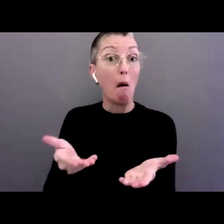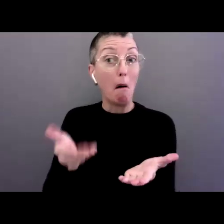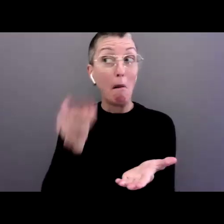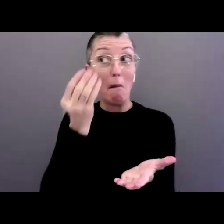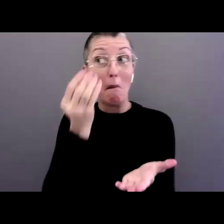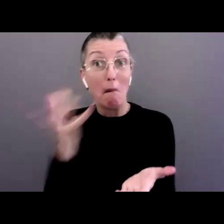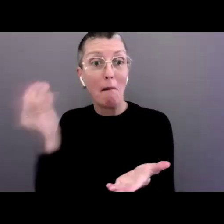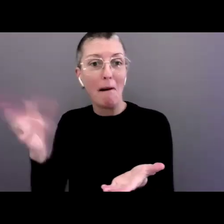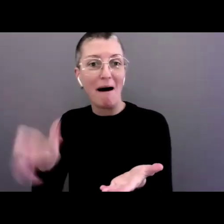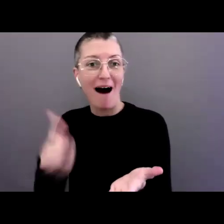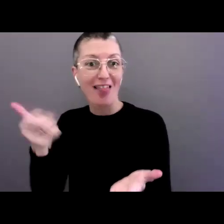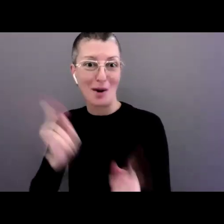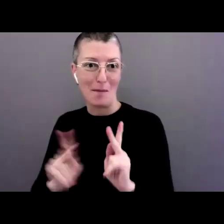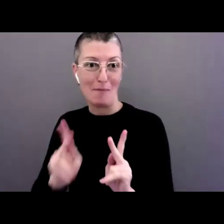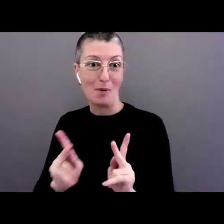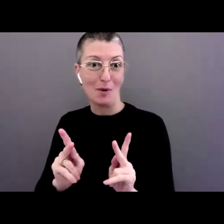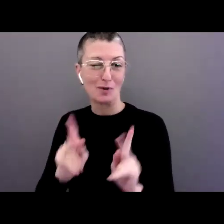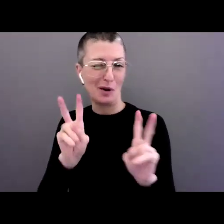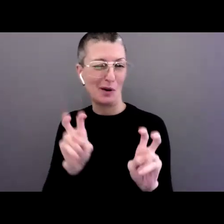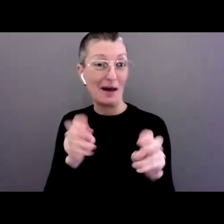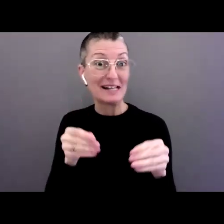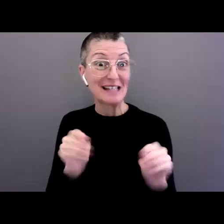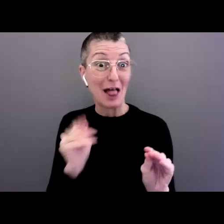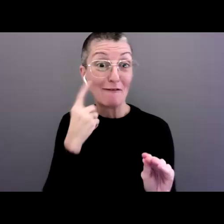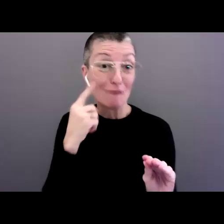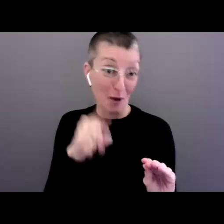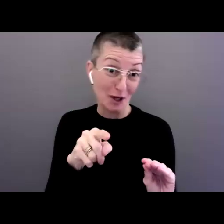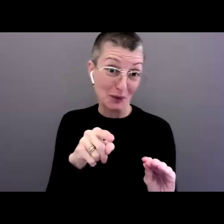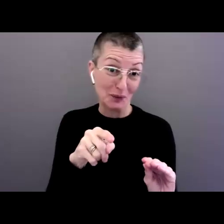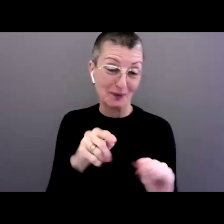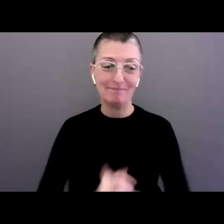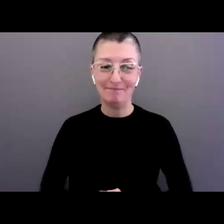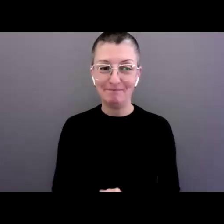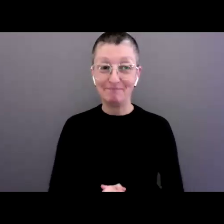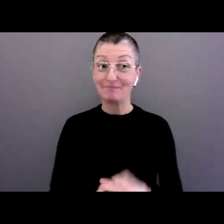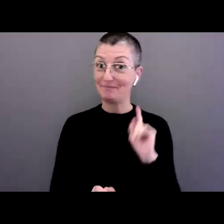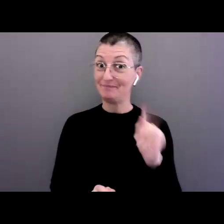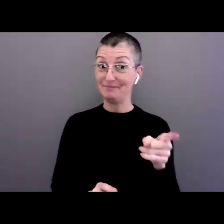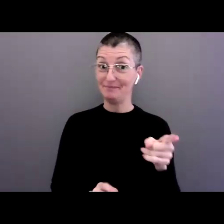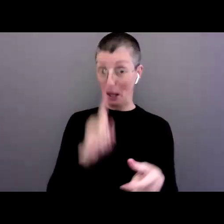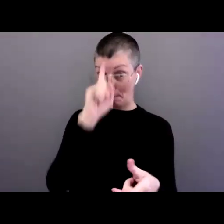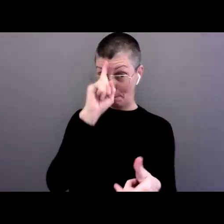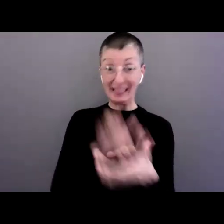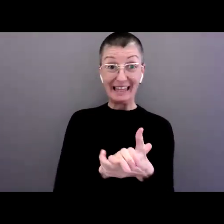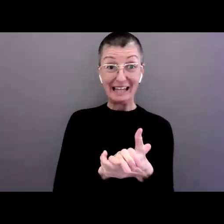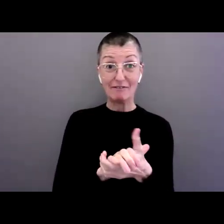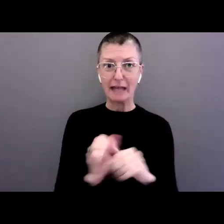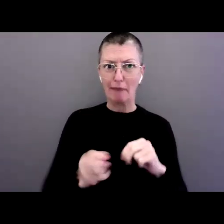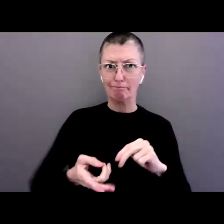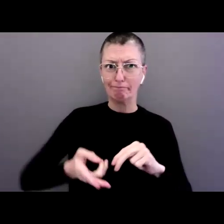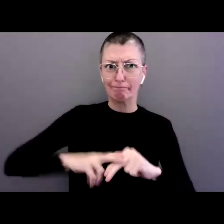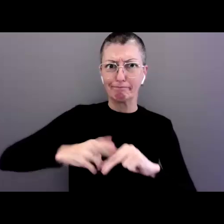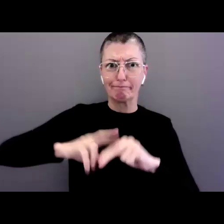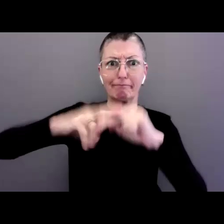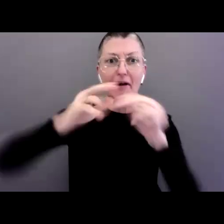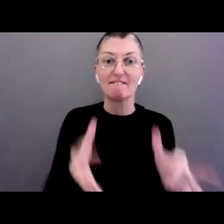you on your behalf. And so belief compounds fast. And this is also something that Paul Graham discovered